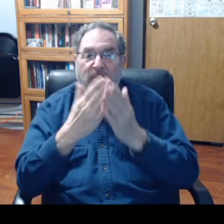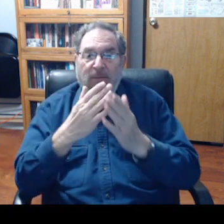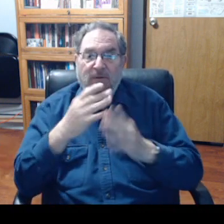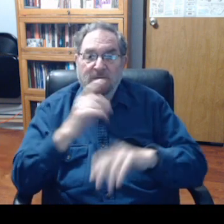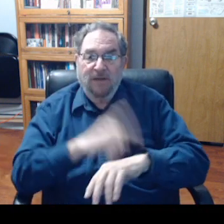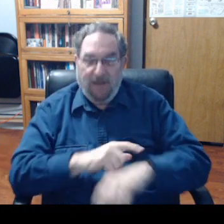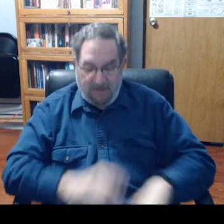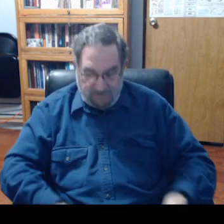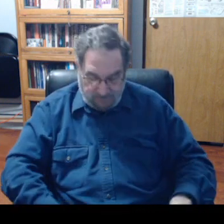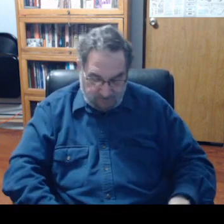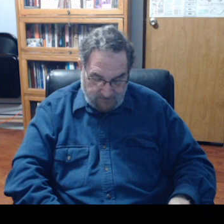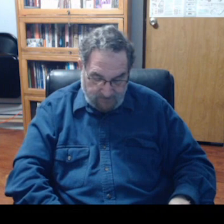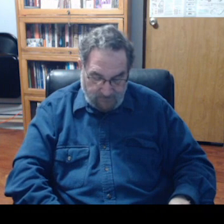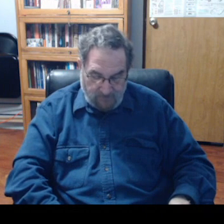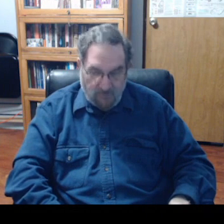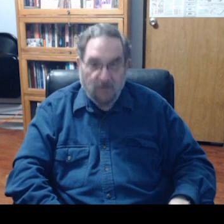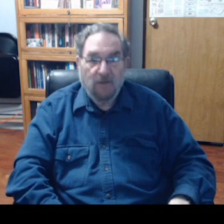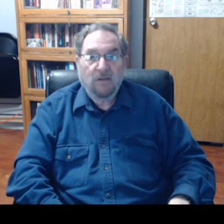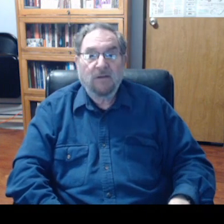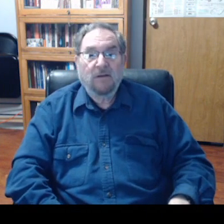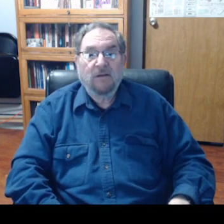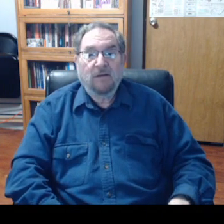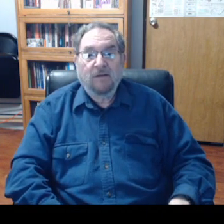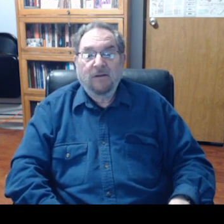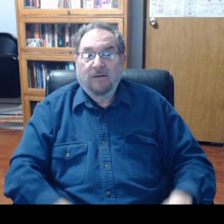in biblical time.